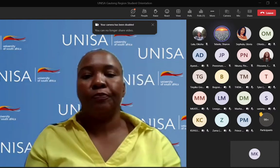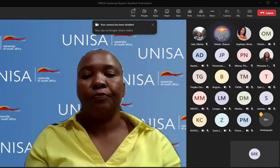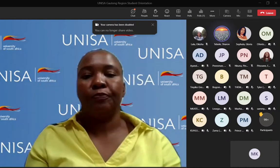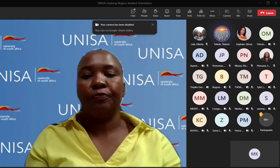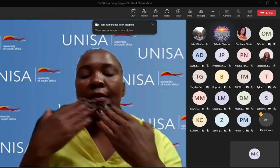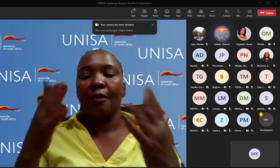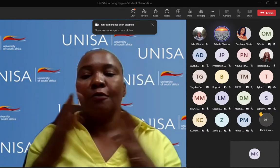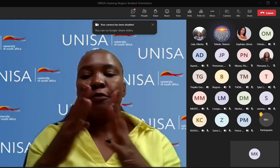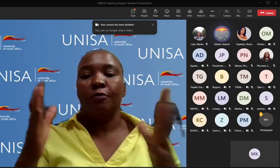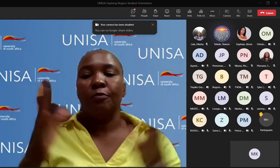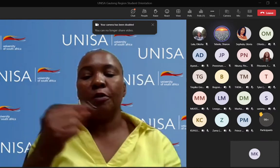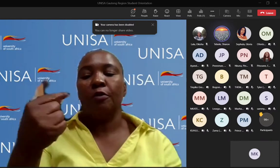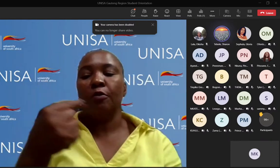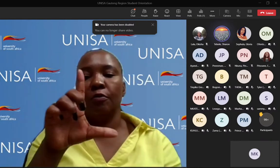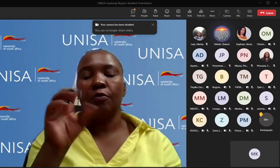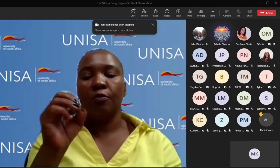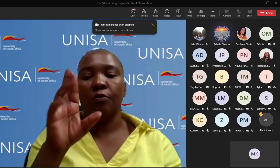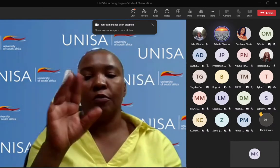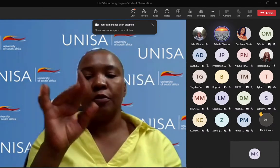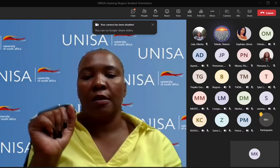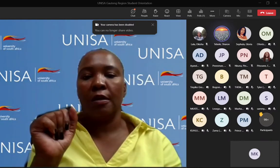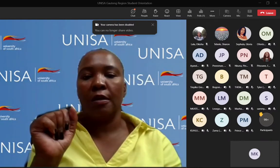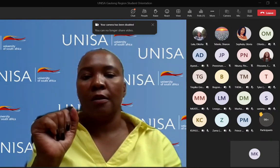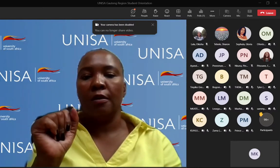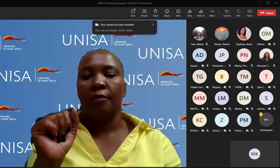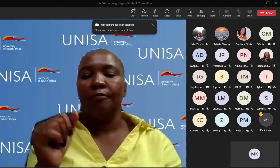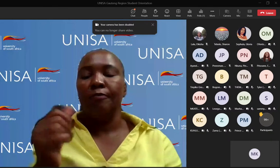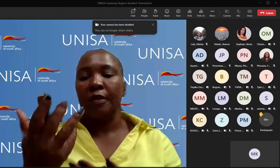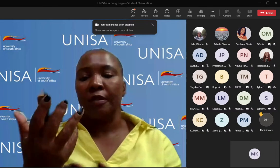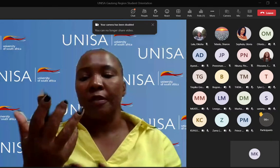Australia um are you here